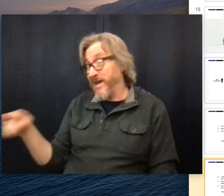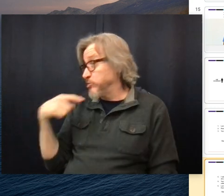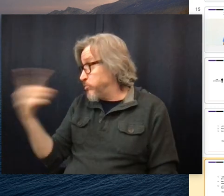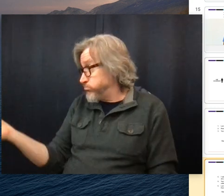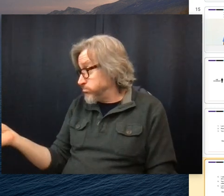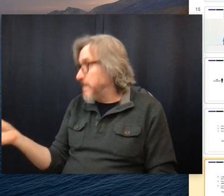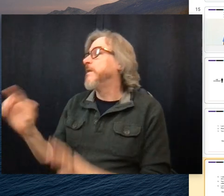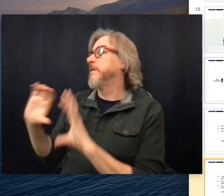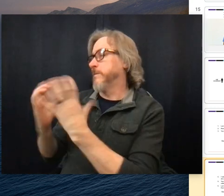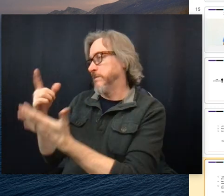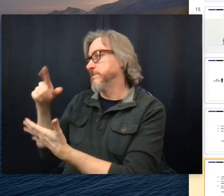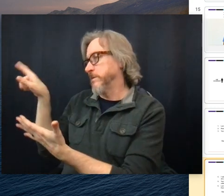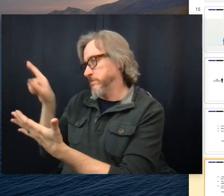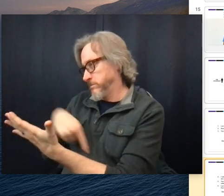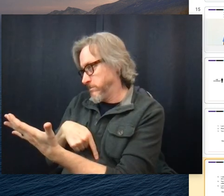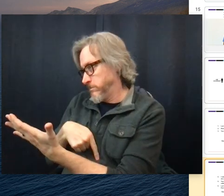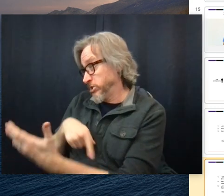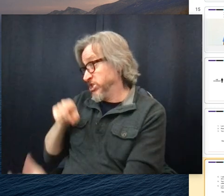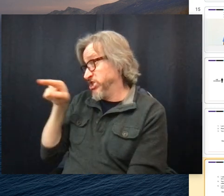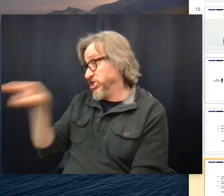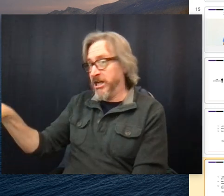so I,